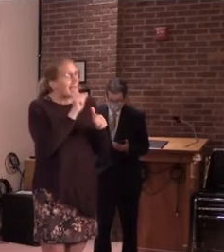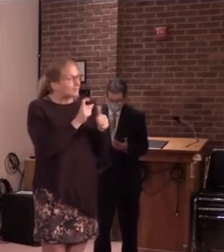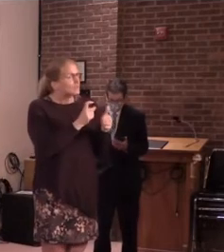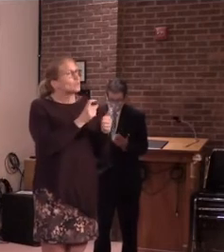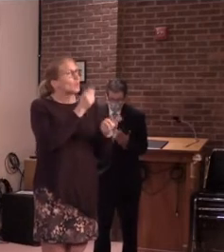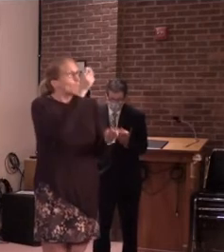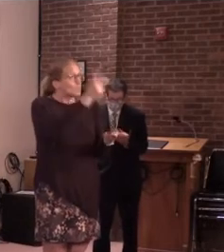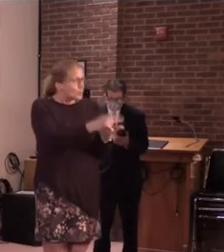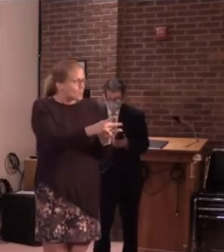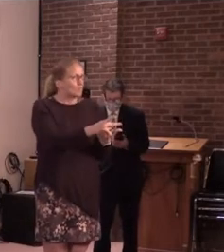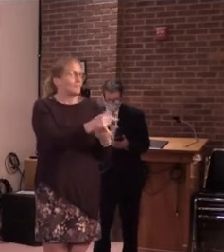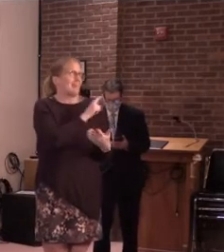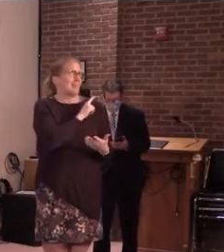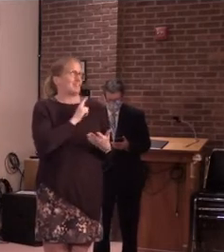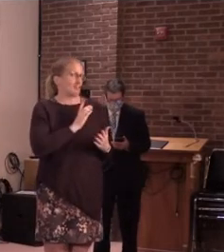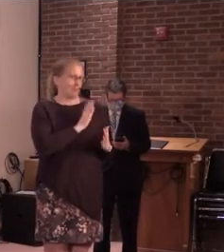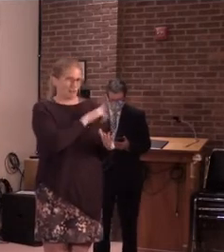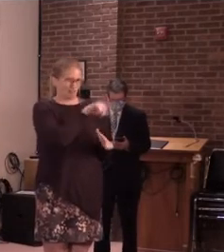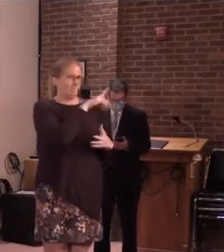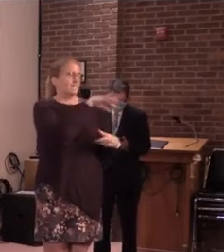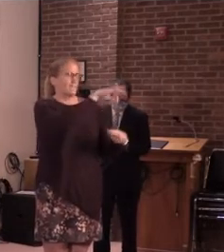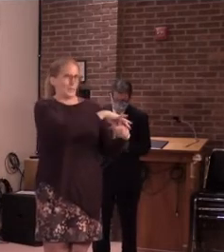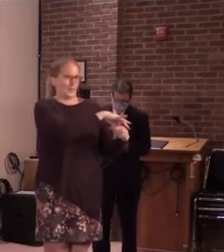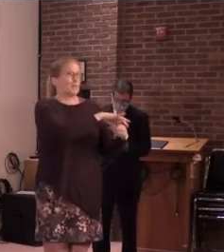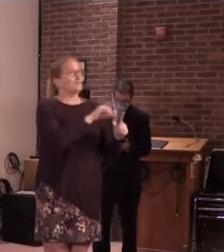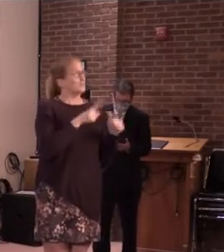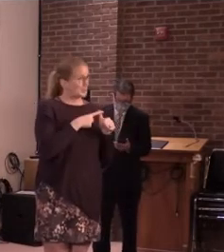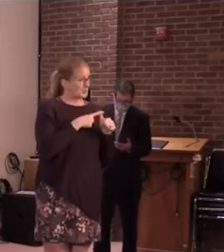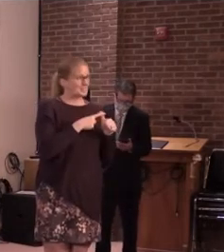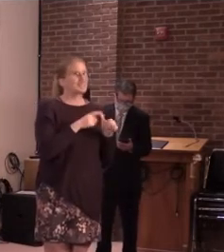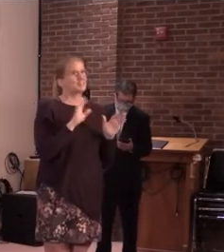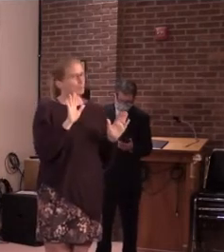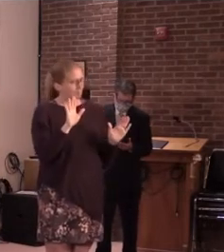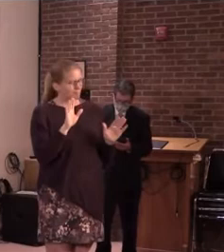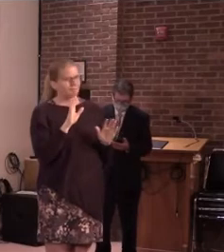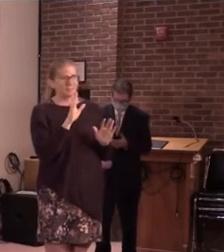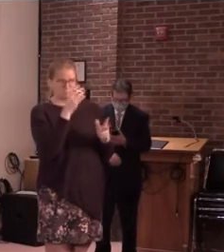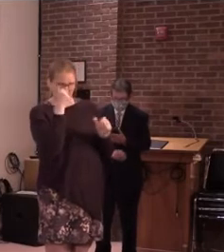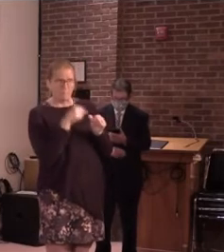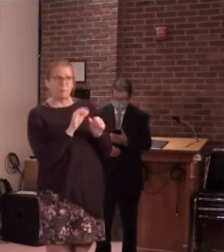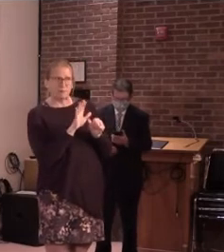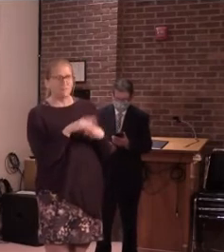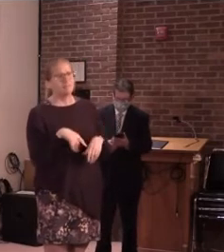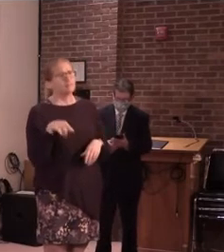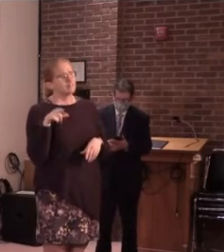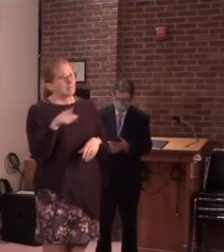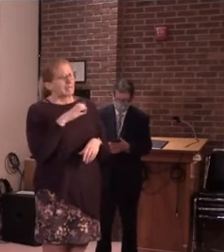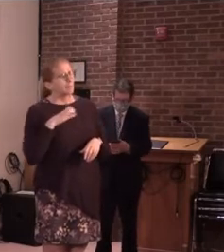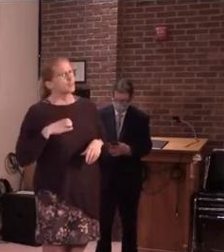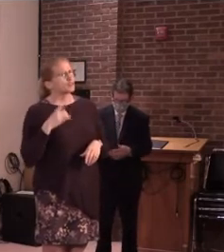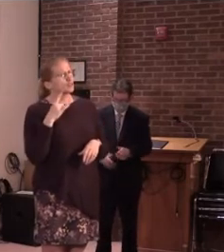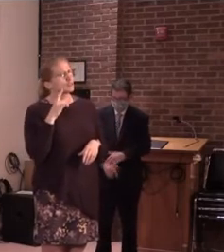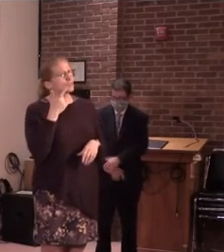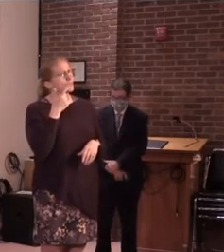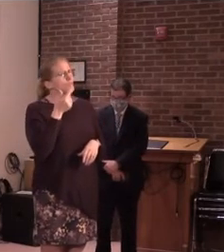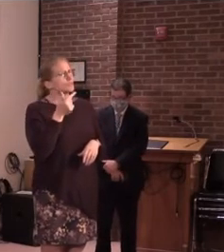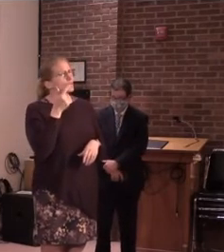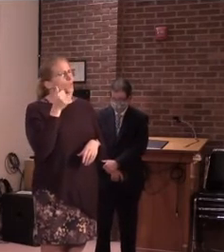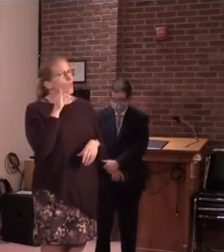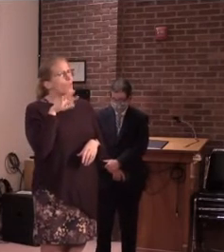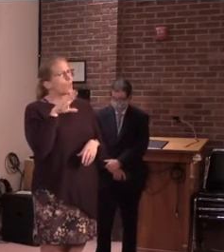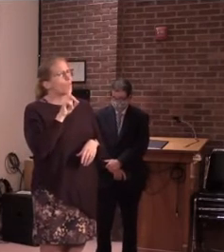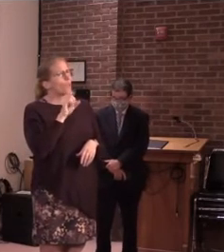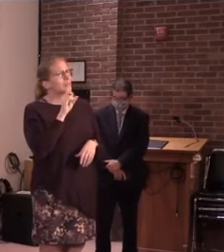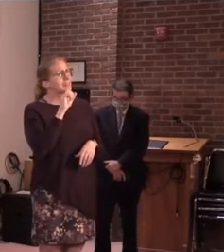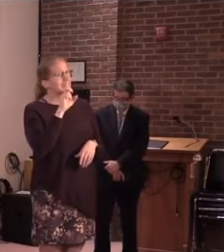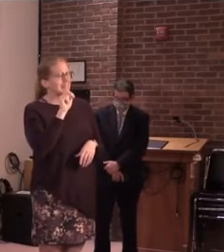first. It's not instantaneous. Commissioner Goldstein, can you give us? Yes. Thank